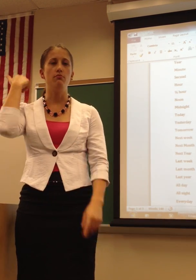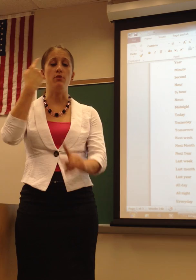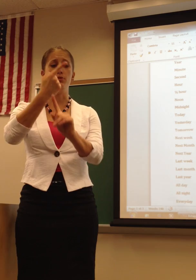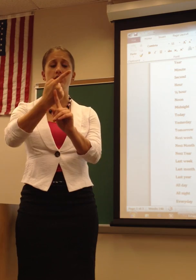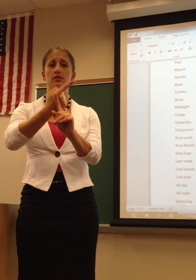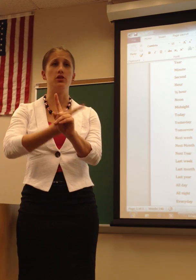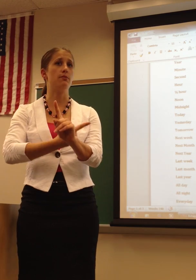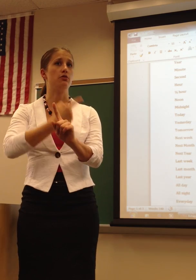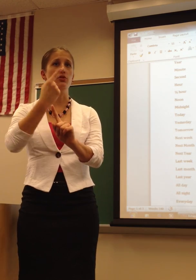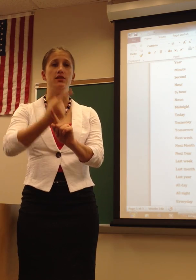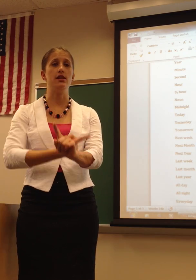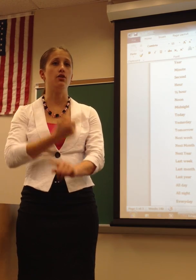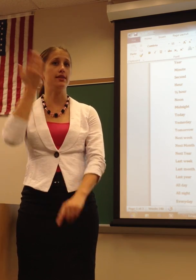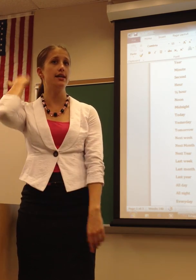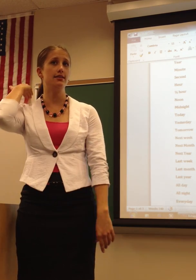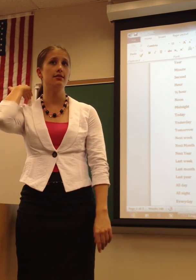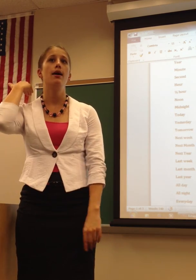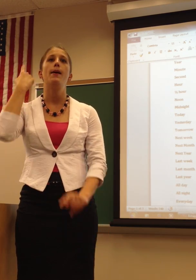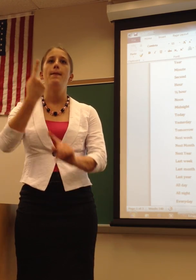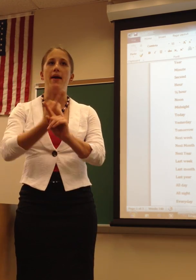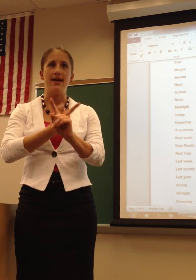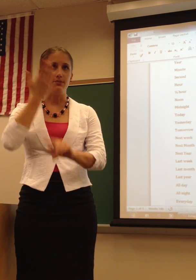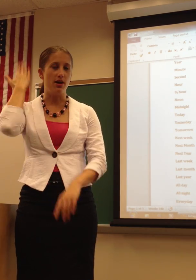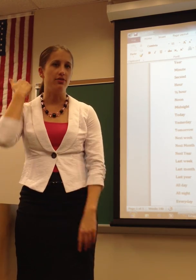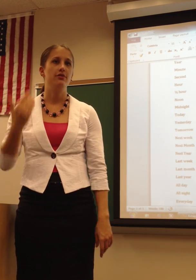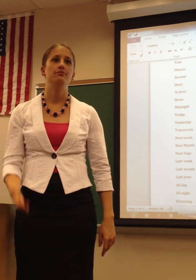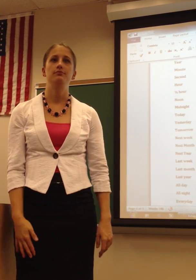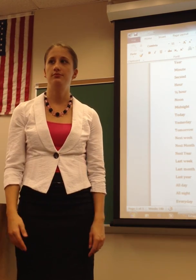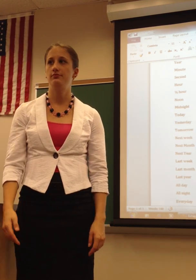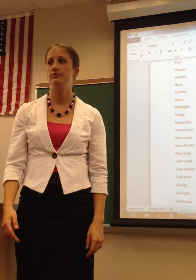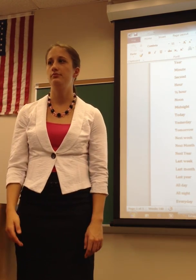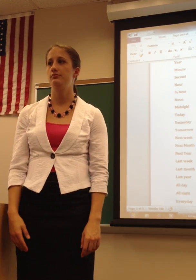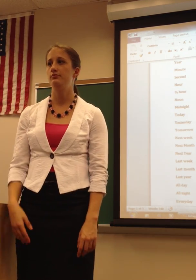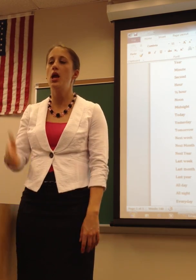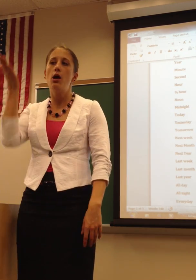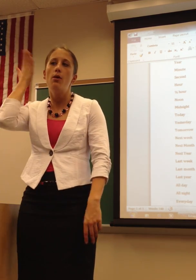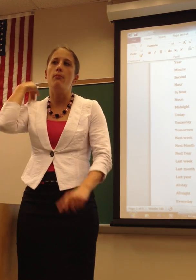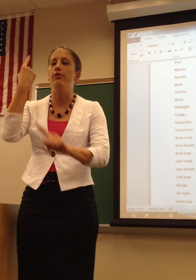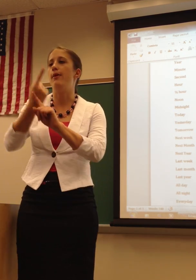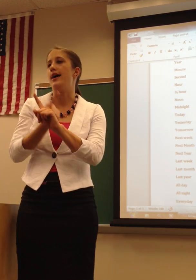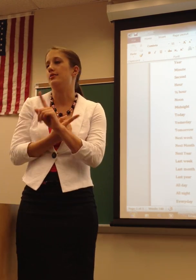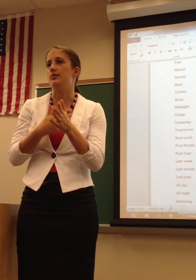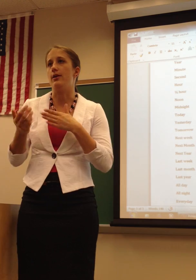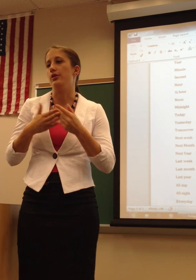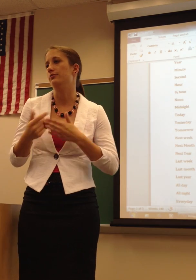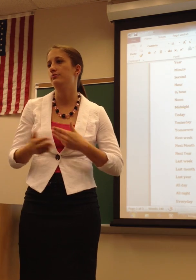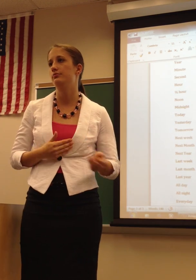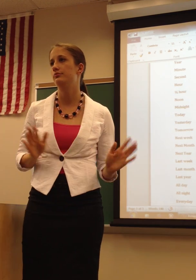Remember, this is just month. When you see it go like this, past month. Month past. Doesn't matter.